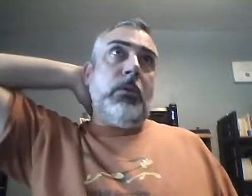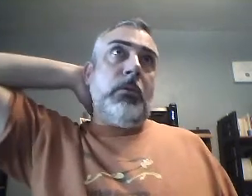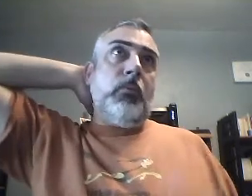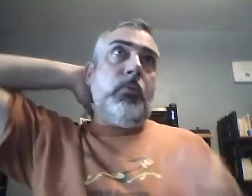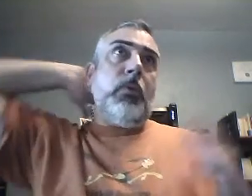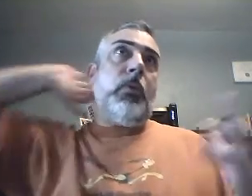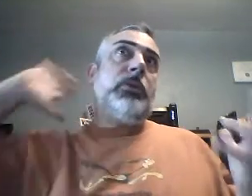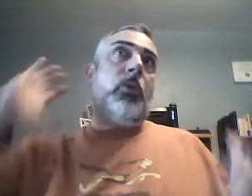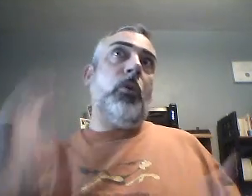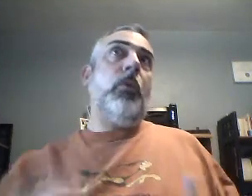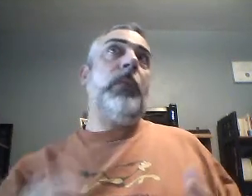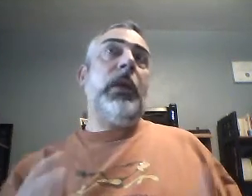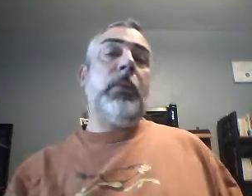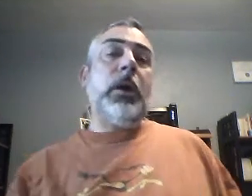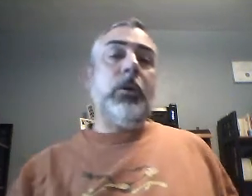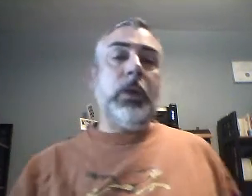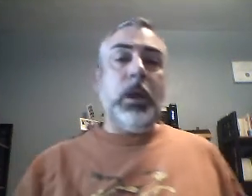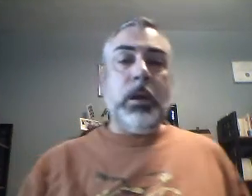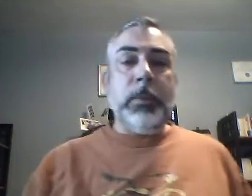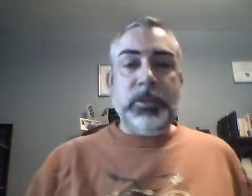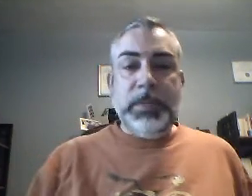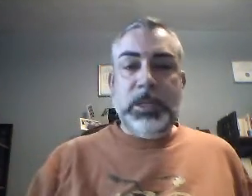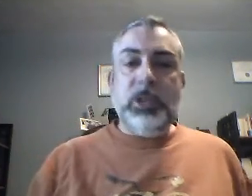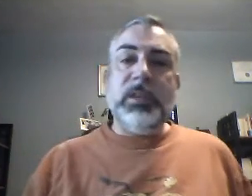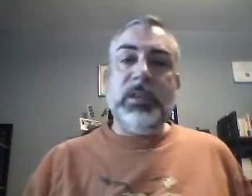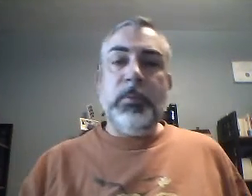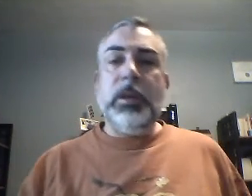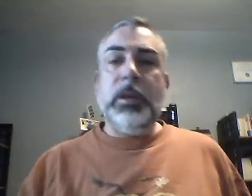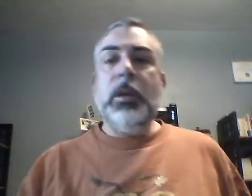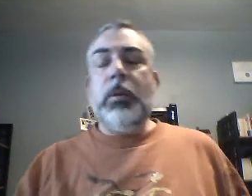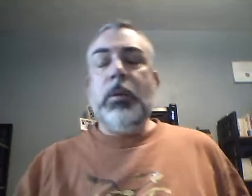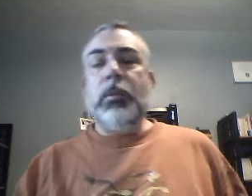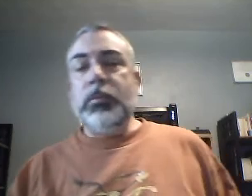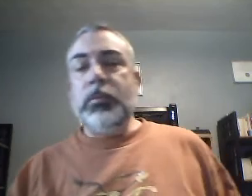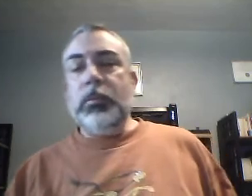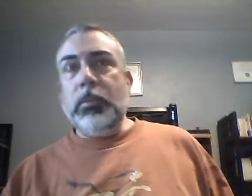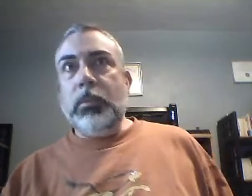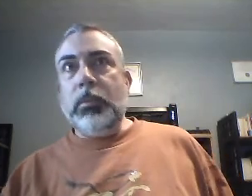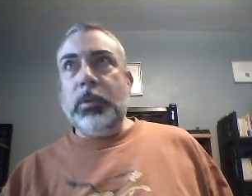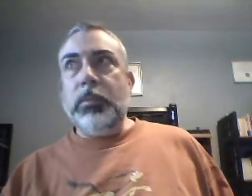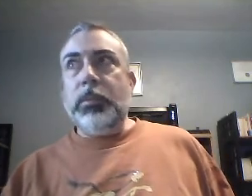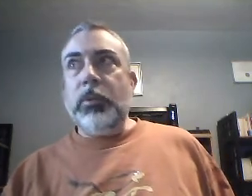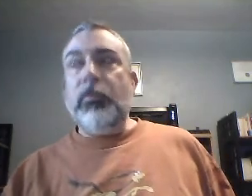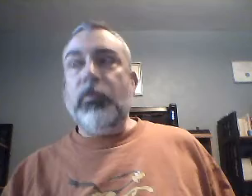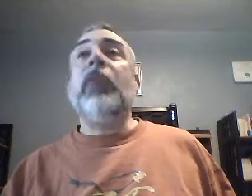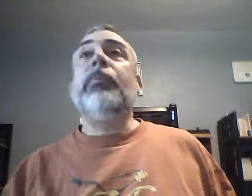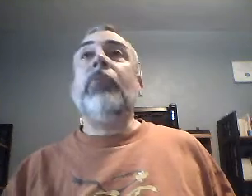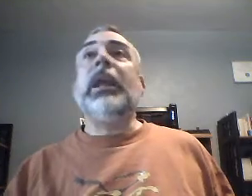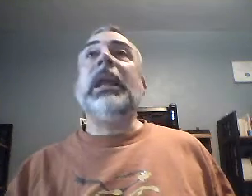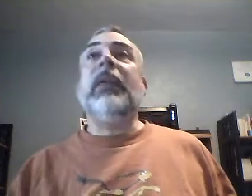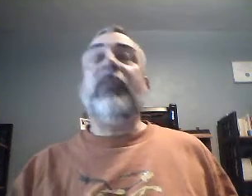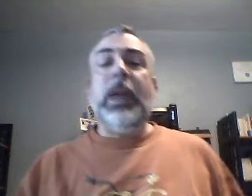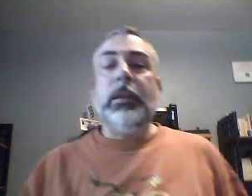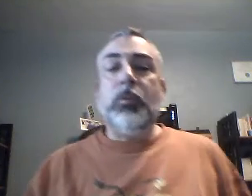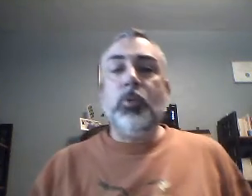what we term now the modern LGBTQ rights movement was the groundbreaking event, the